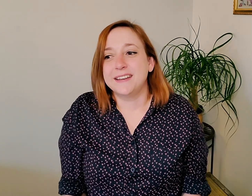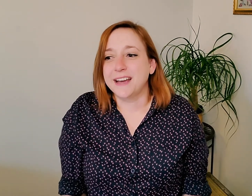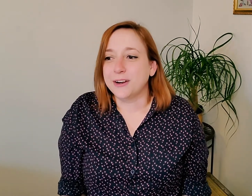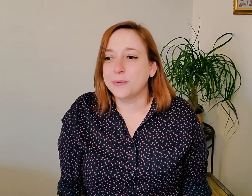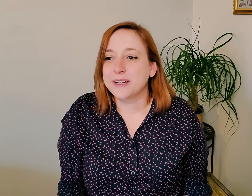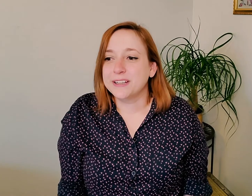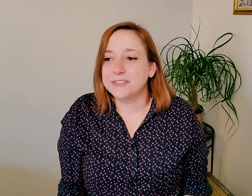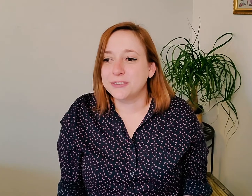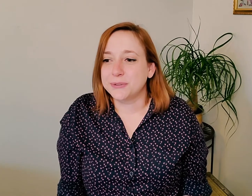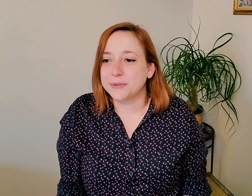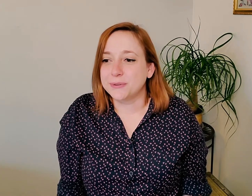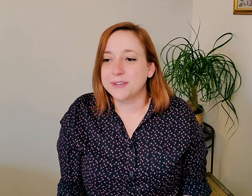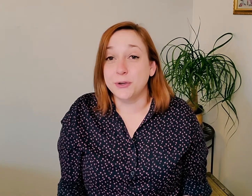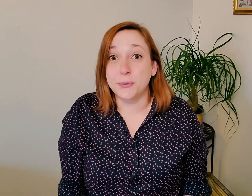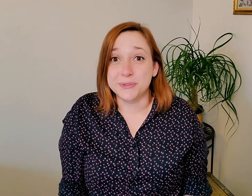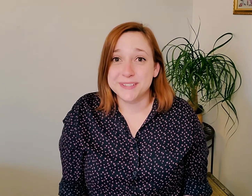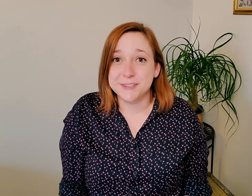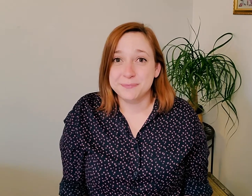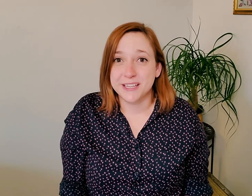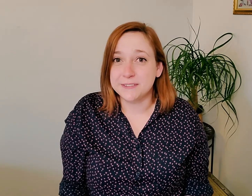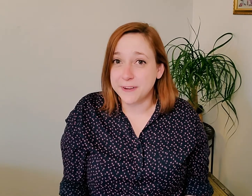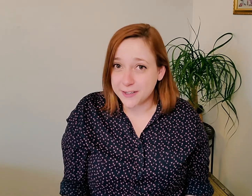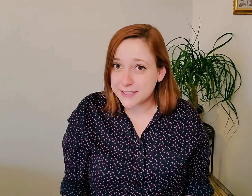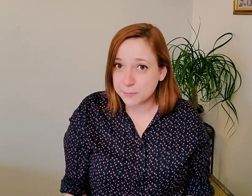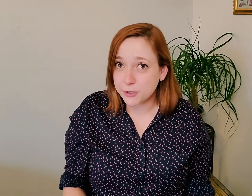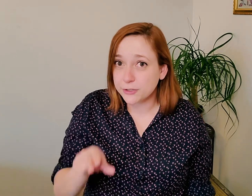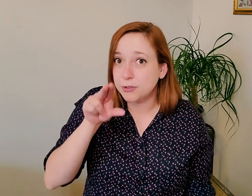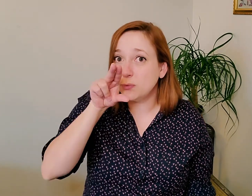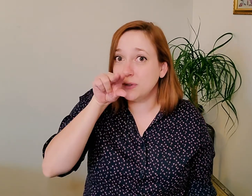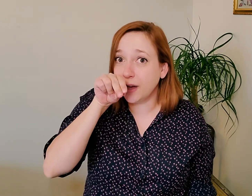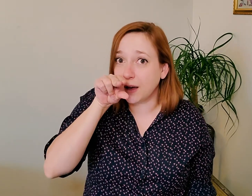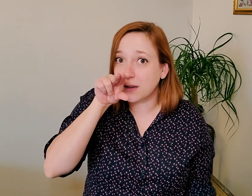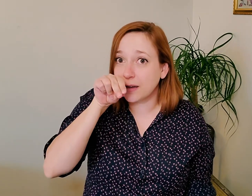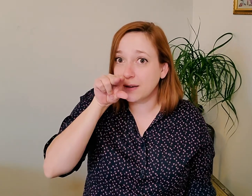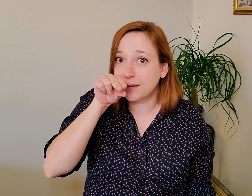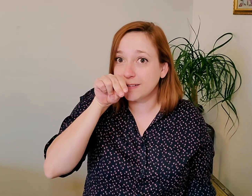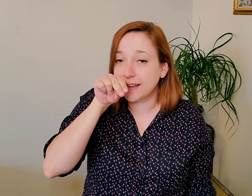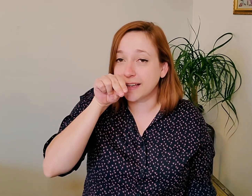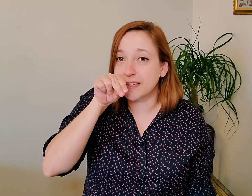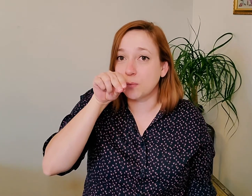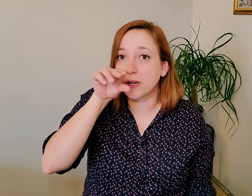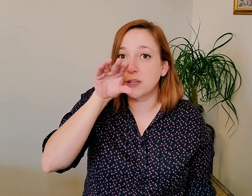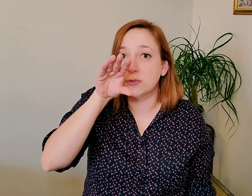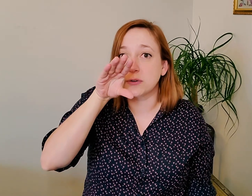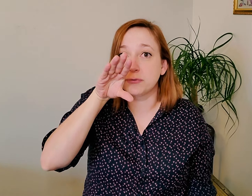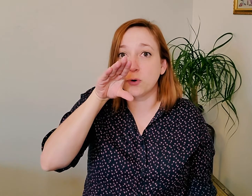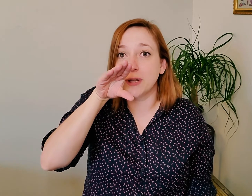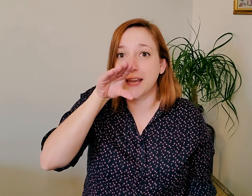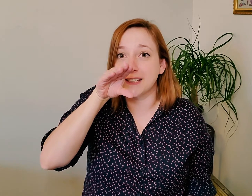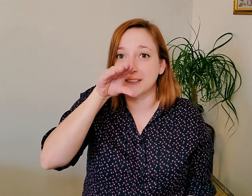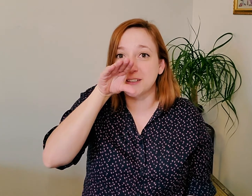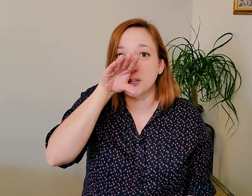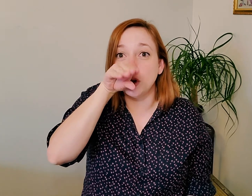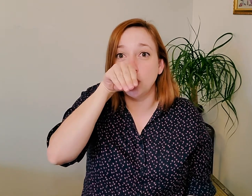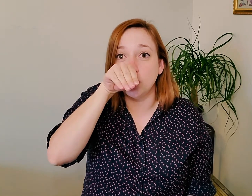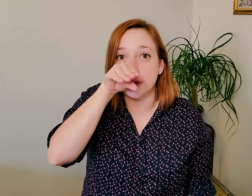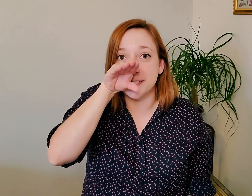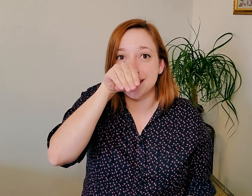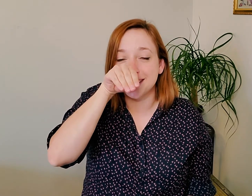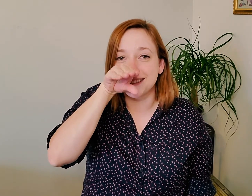Now we're gonna do goose. It's very similar to duck, except we're gonna use our full hand. Goose.